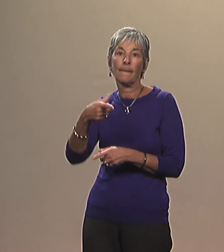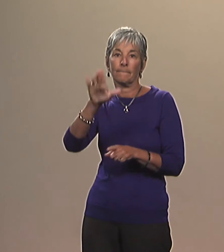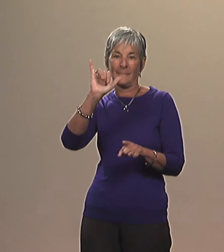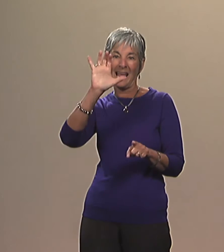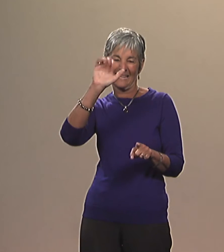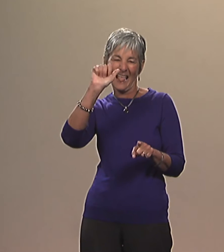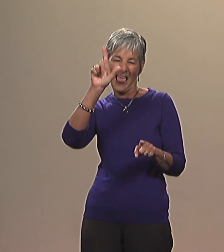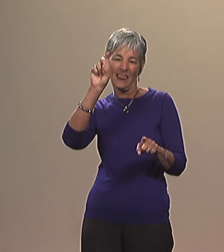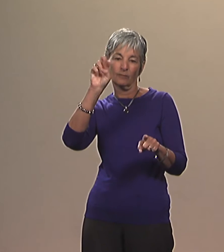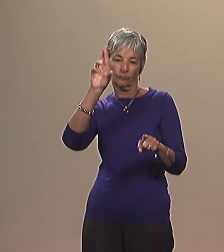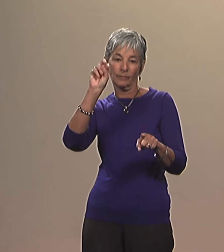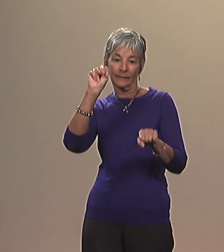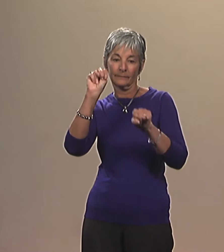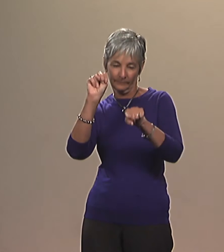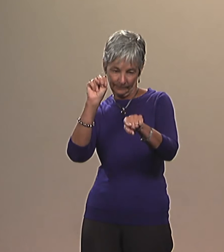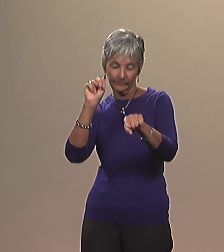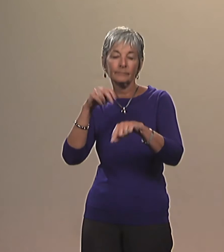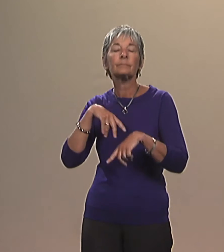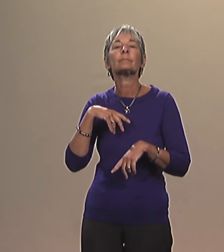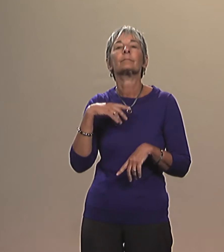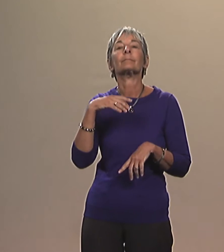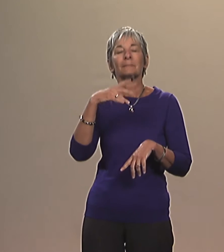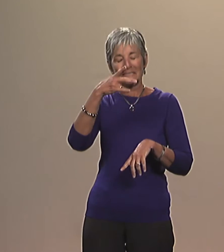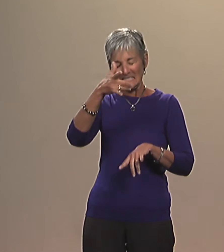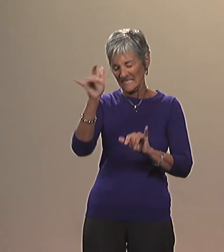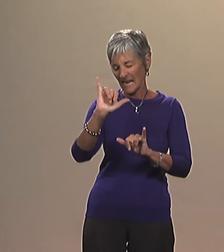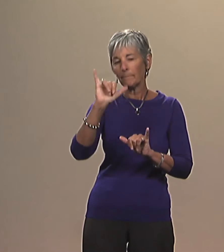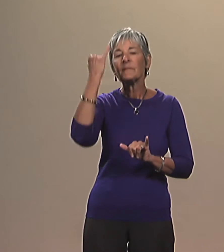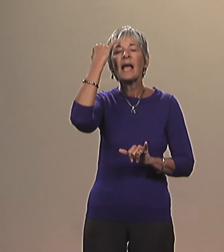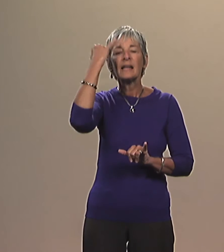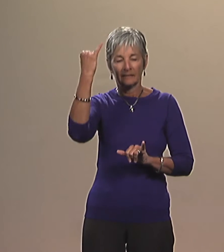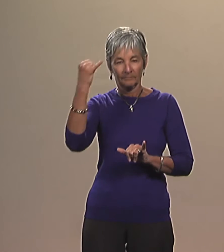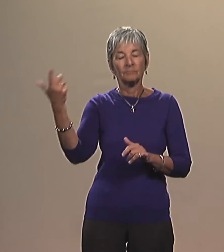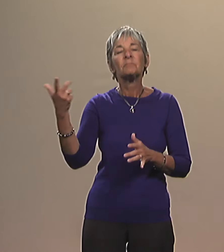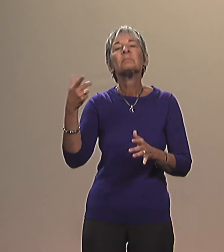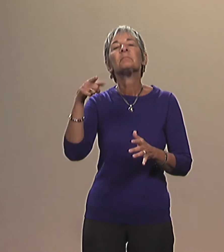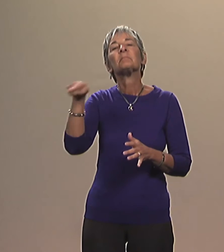That was done in collaboration. It's the same idea as the previous example.